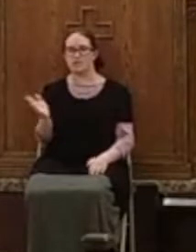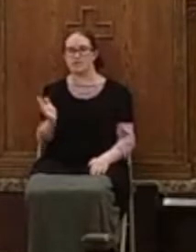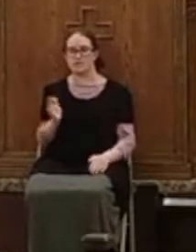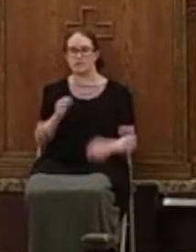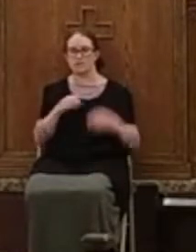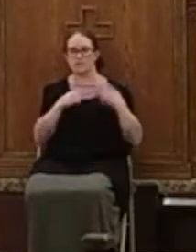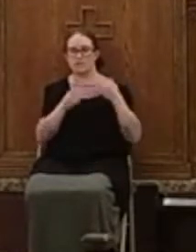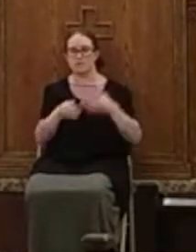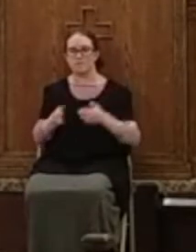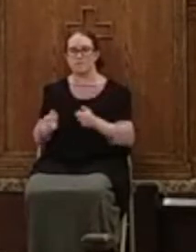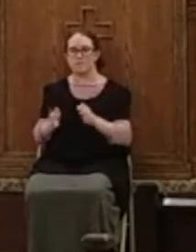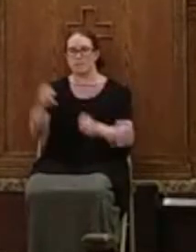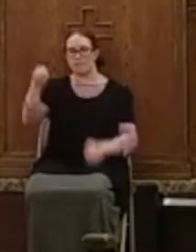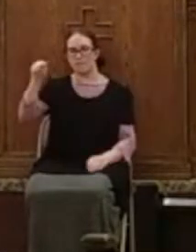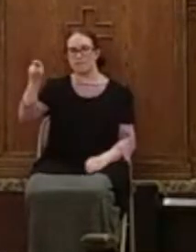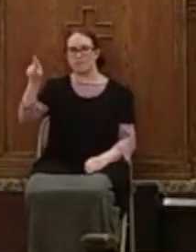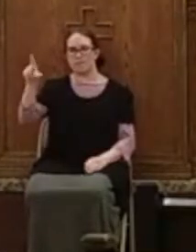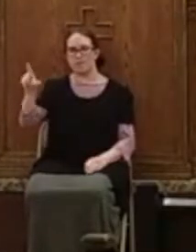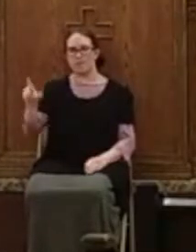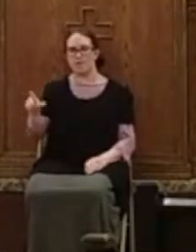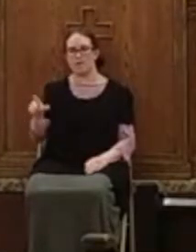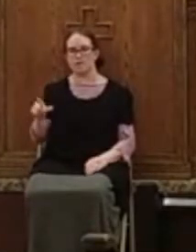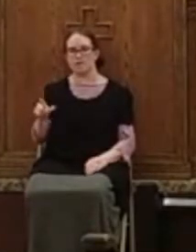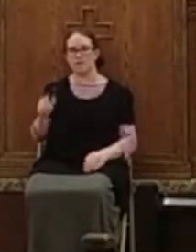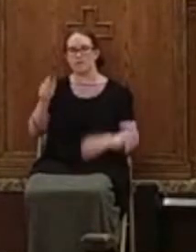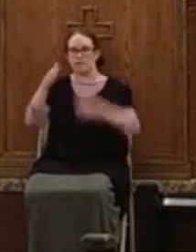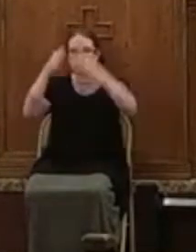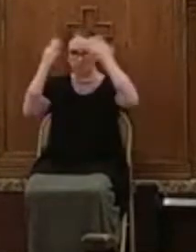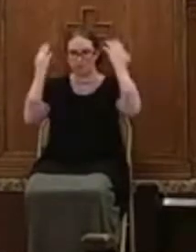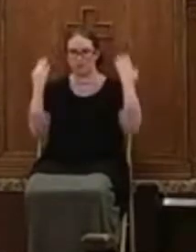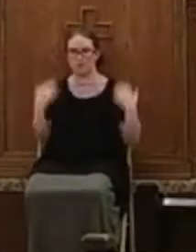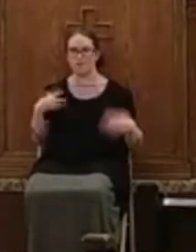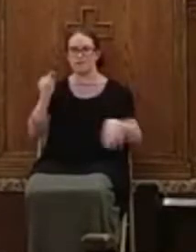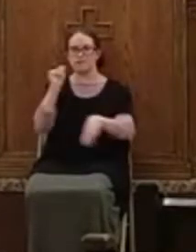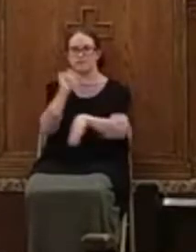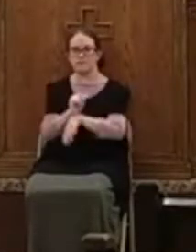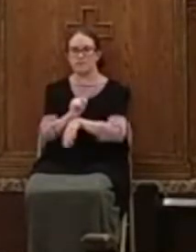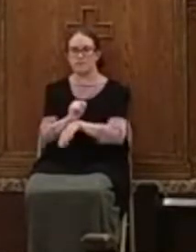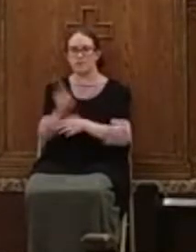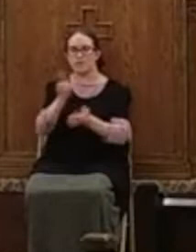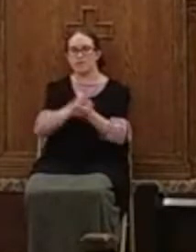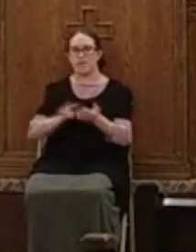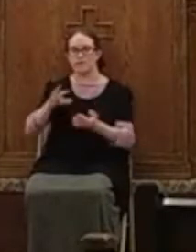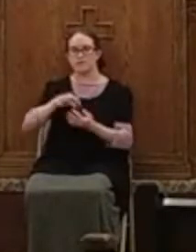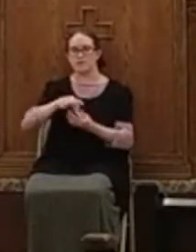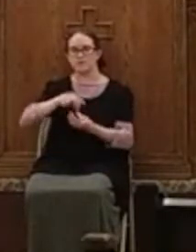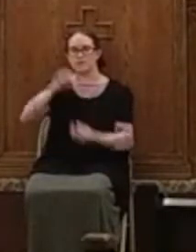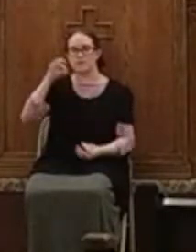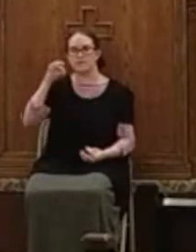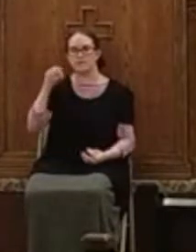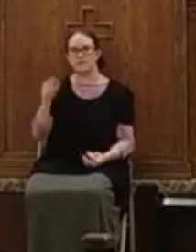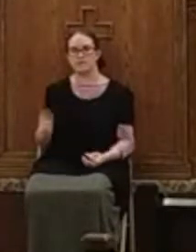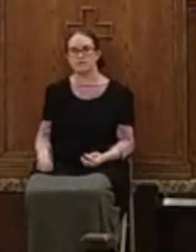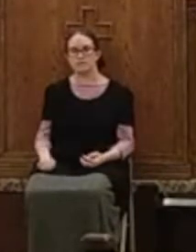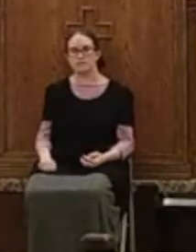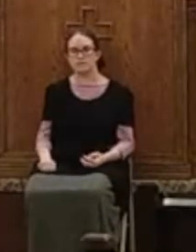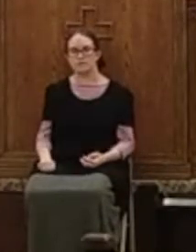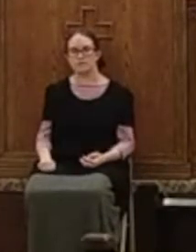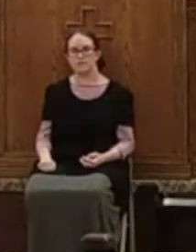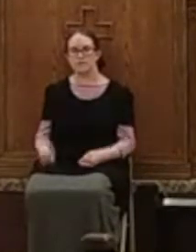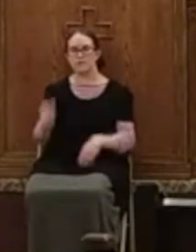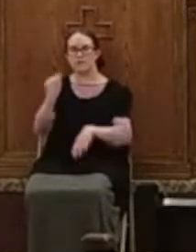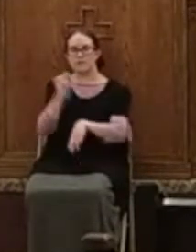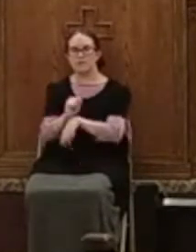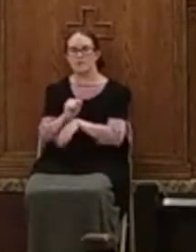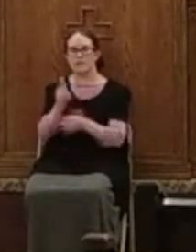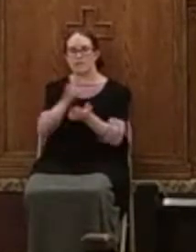Paul taught us, amen, that our bodies is the temple of the Holy Ghost. Yes, sir. And the